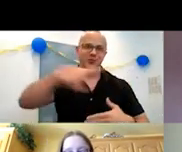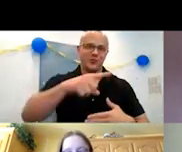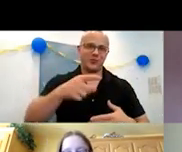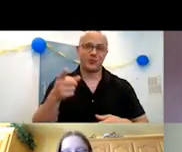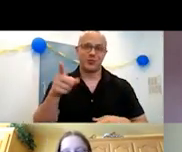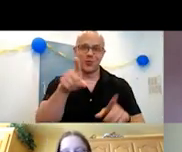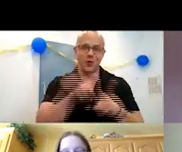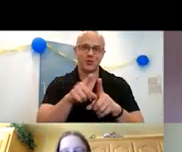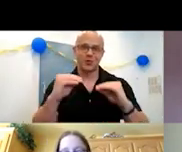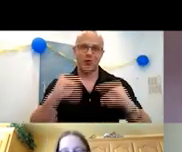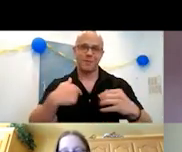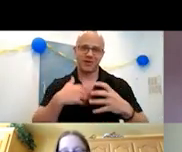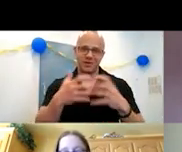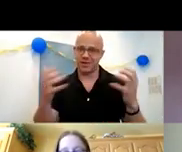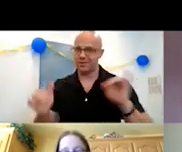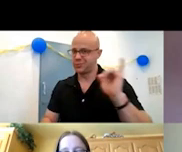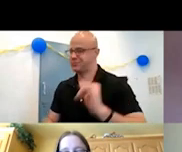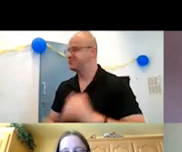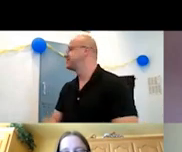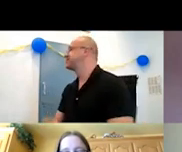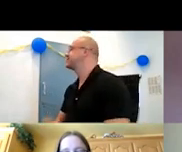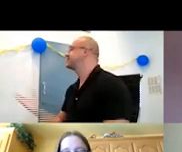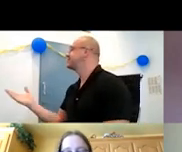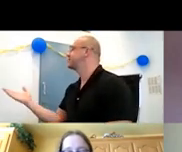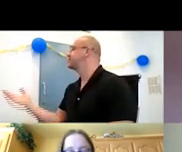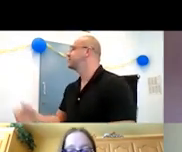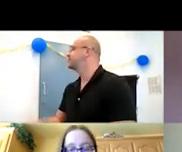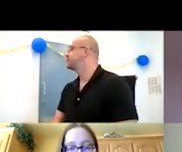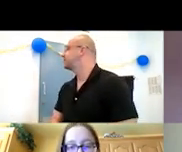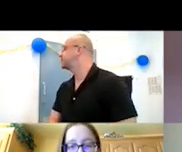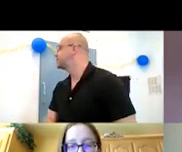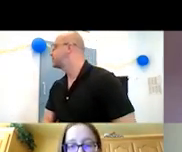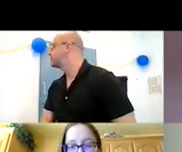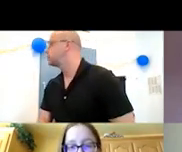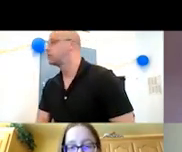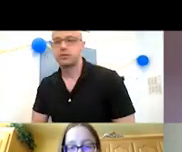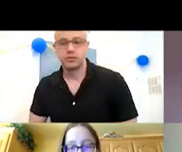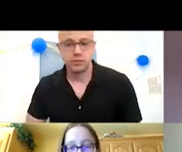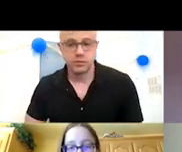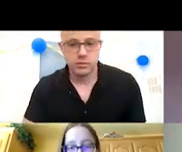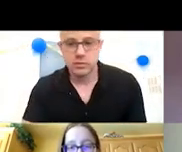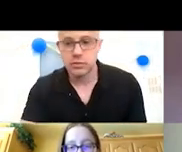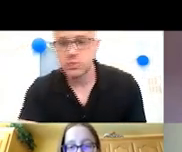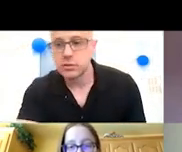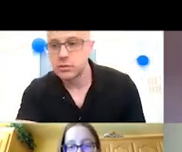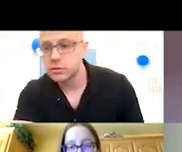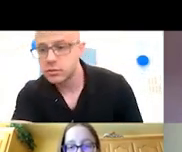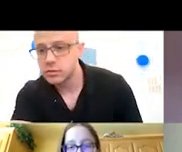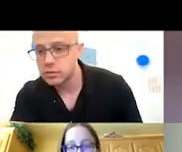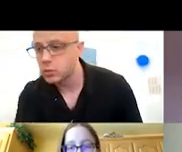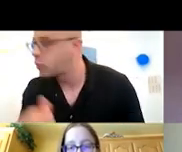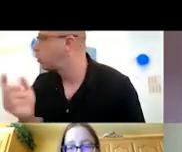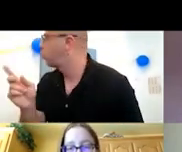All of you are very welcome to teach me signs too, please.